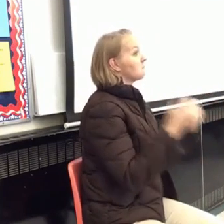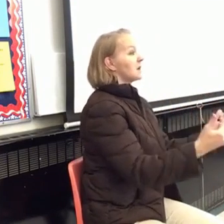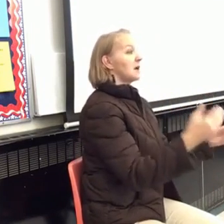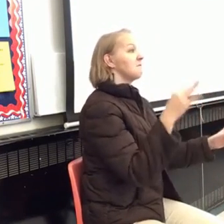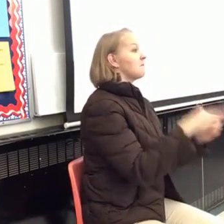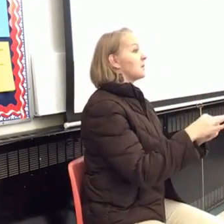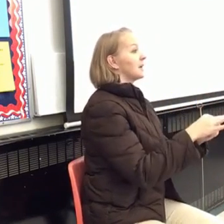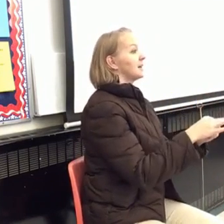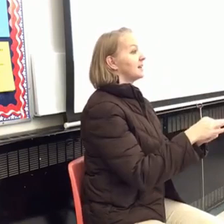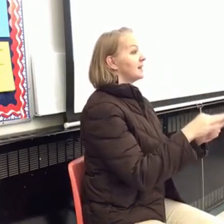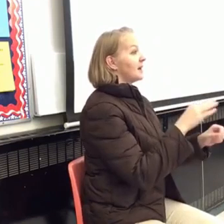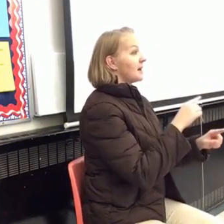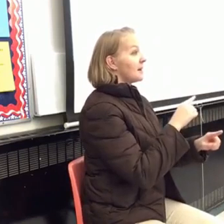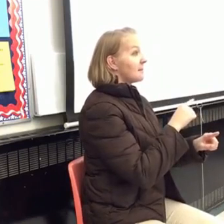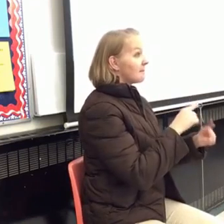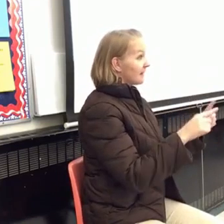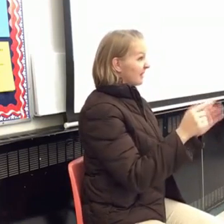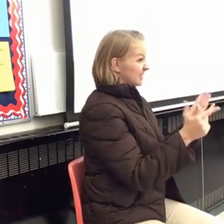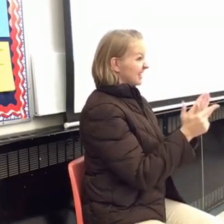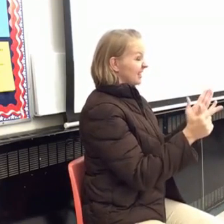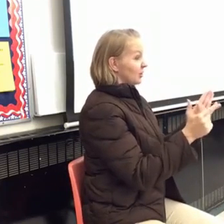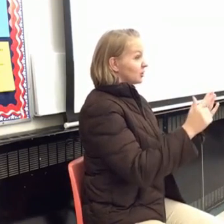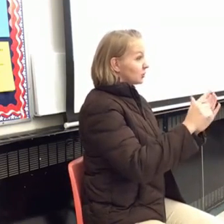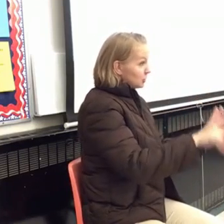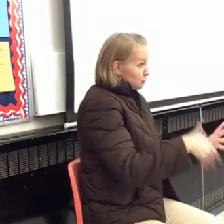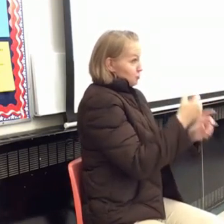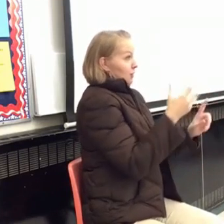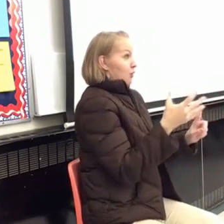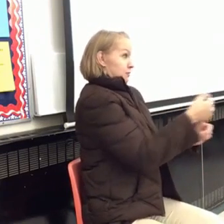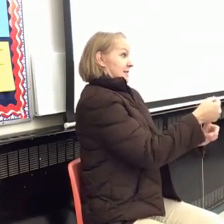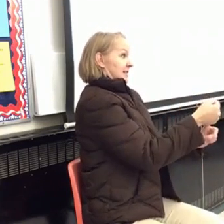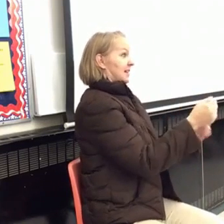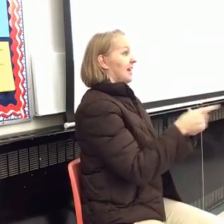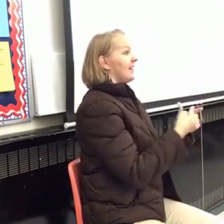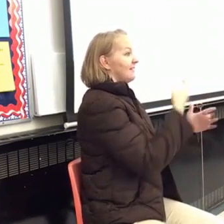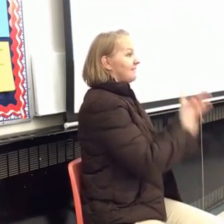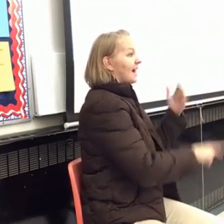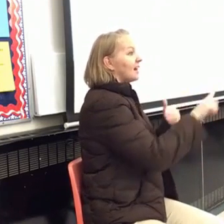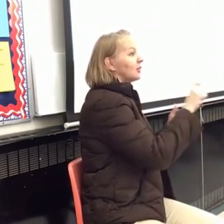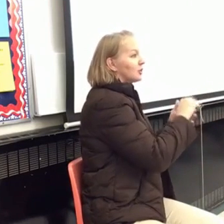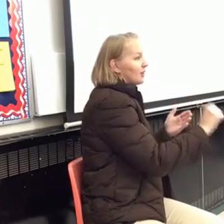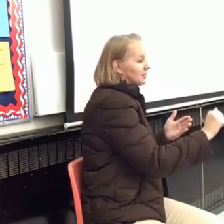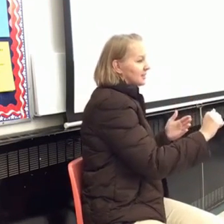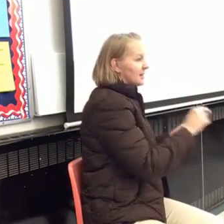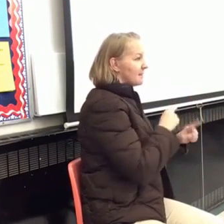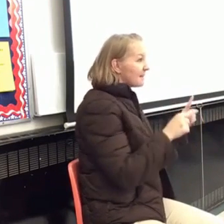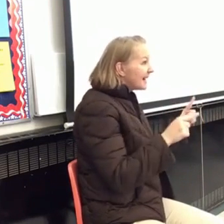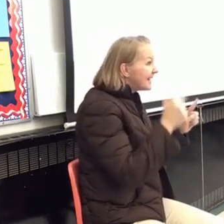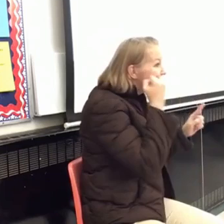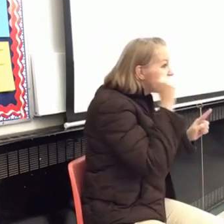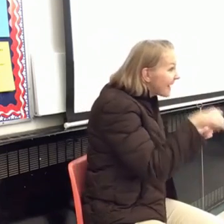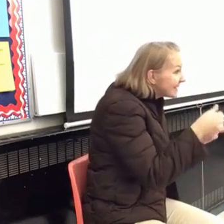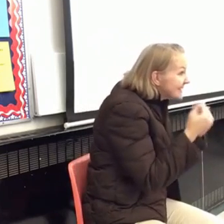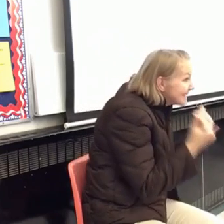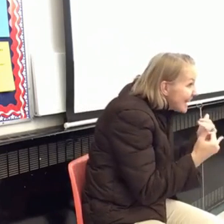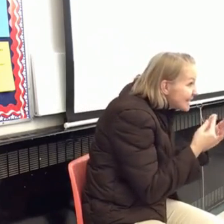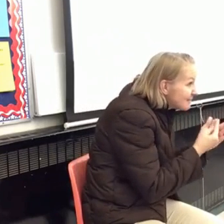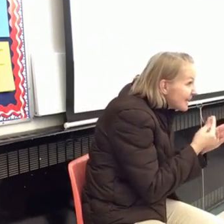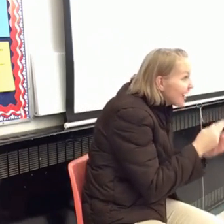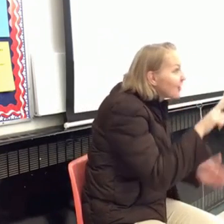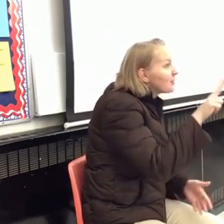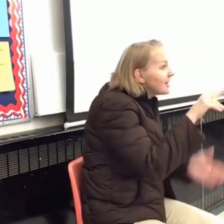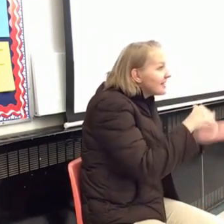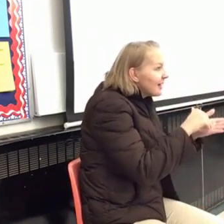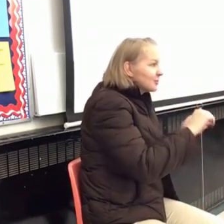was arrested and charged and given a $100 fine, which you say, oh, that's no big deal. That's about $3,000 in today's money. Okay?